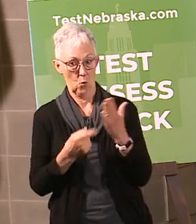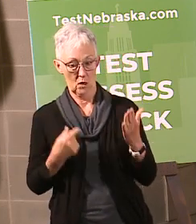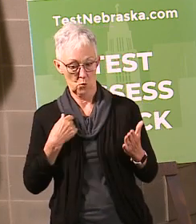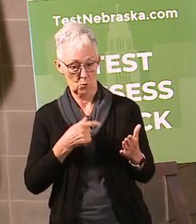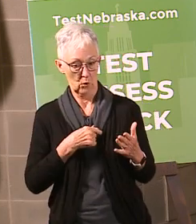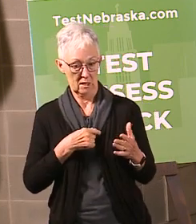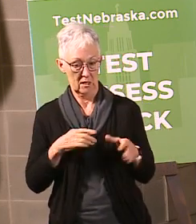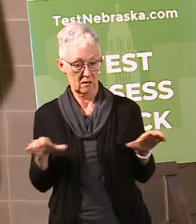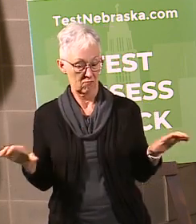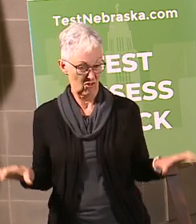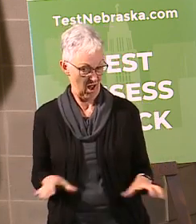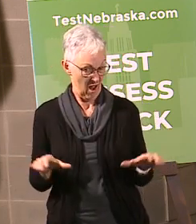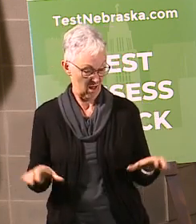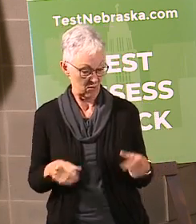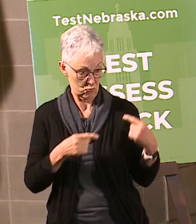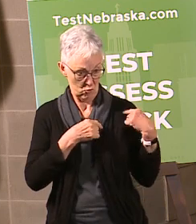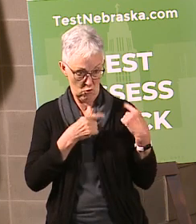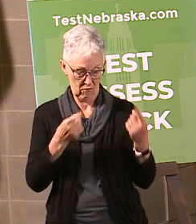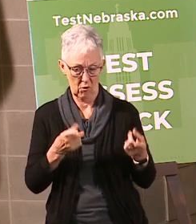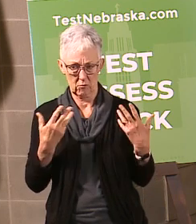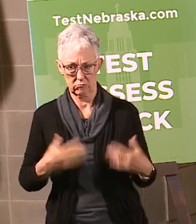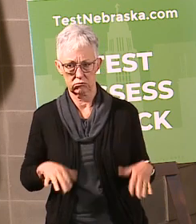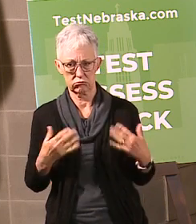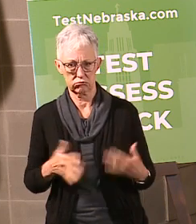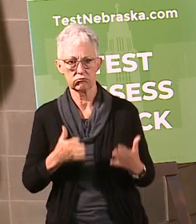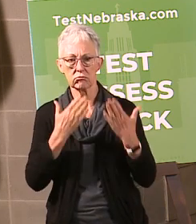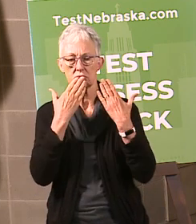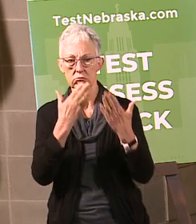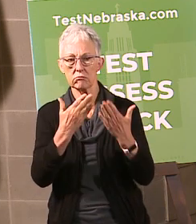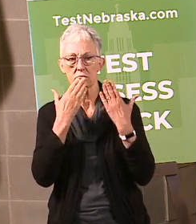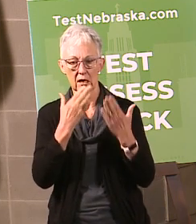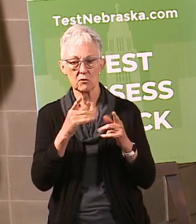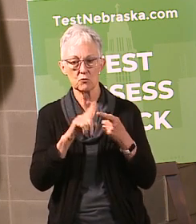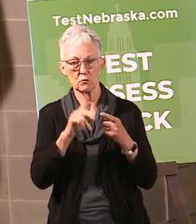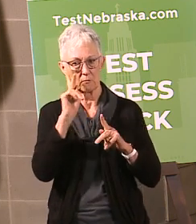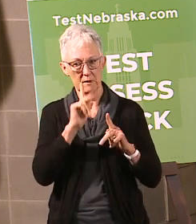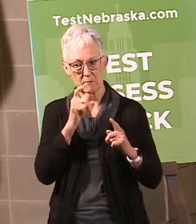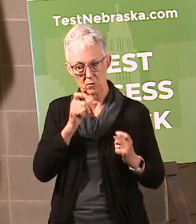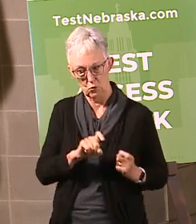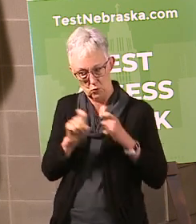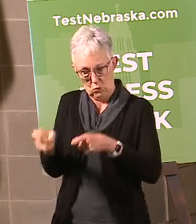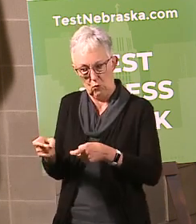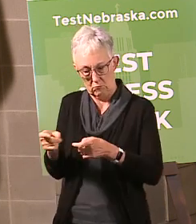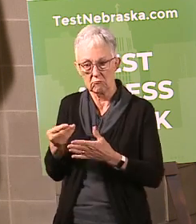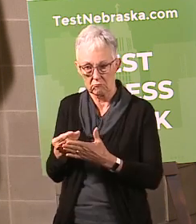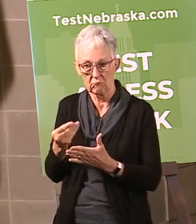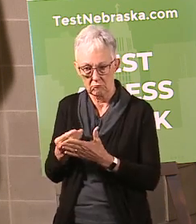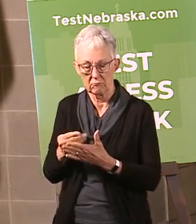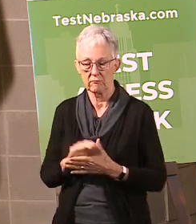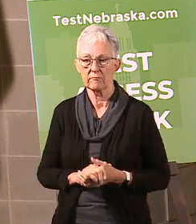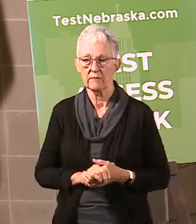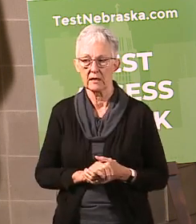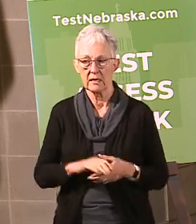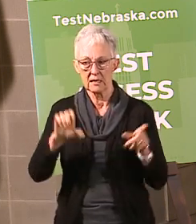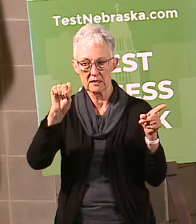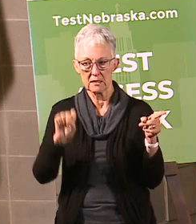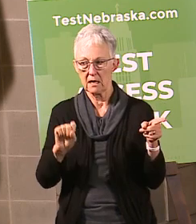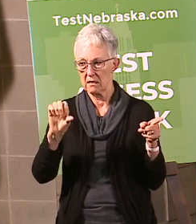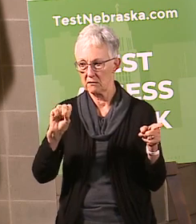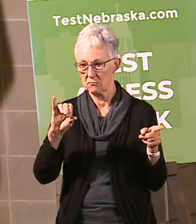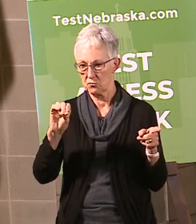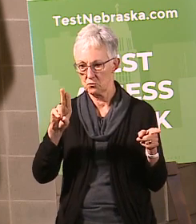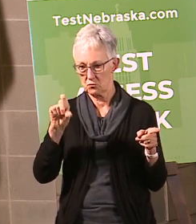one, or this is just one. Thanks to the generosity of donors, in South Sioux City, the Growing